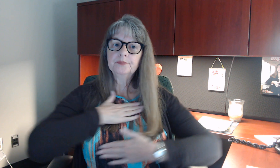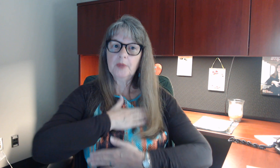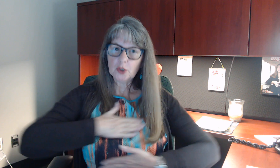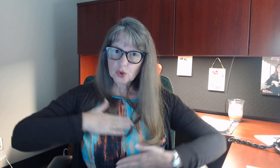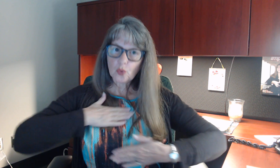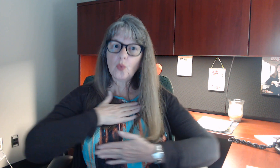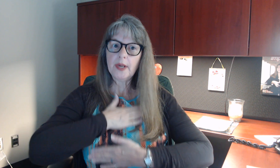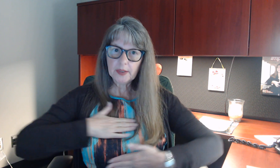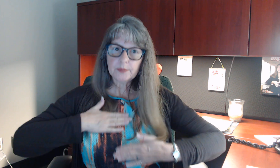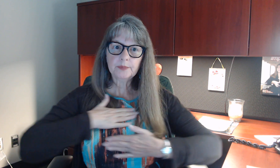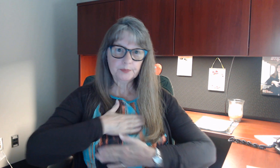Enjoy.